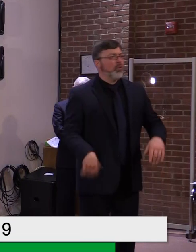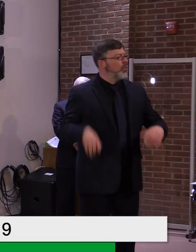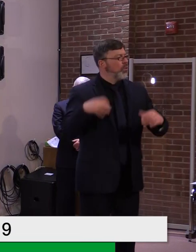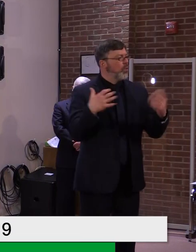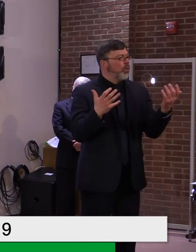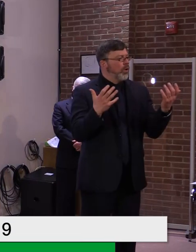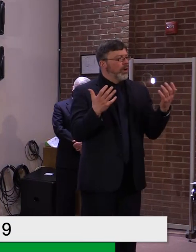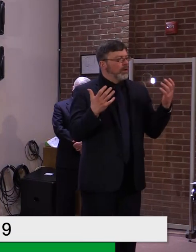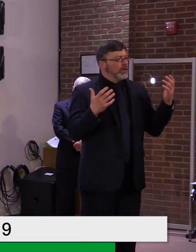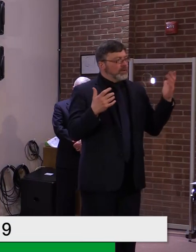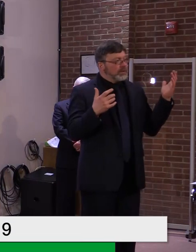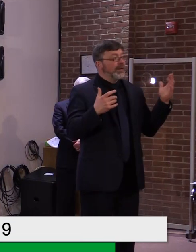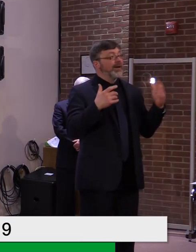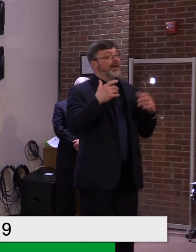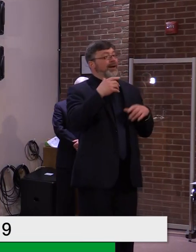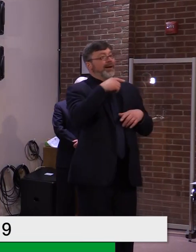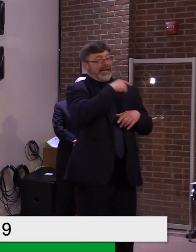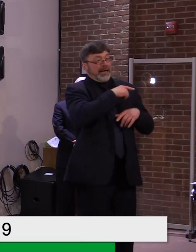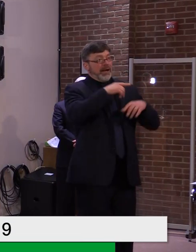So,